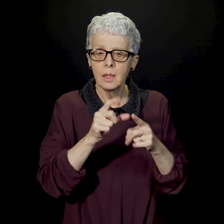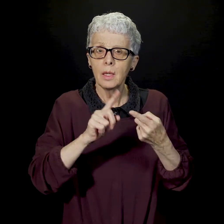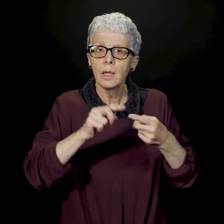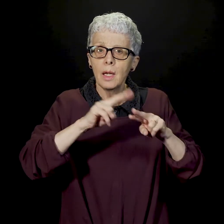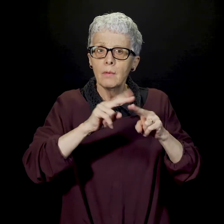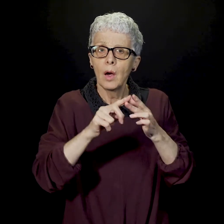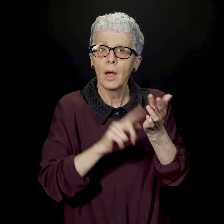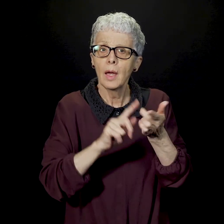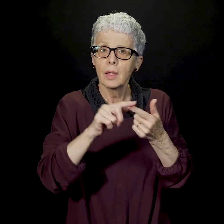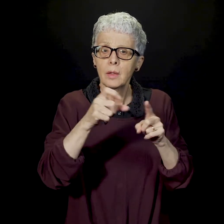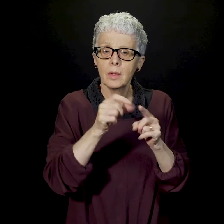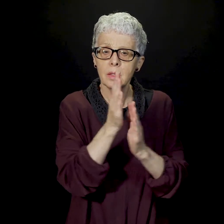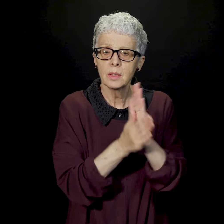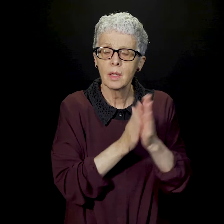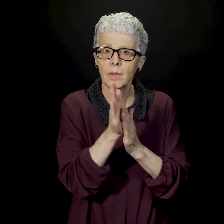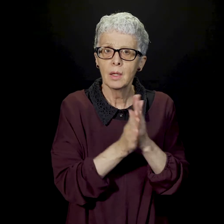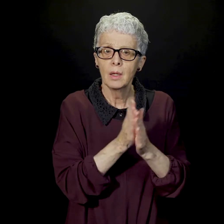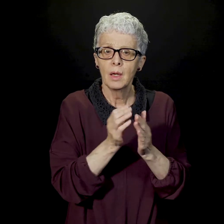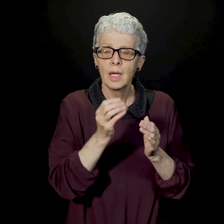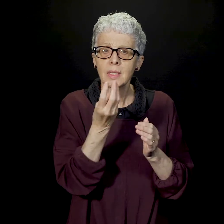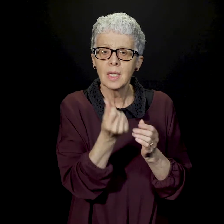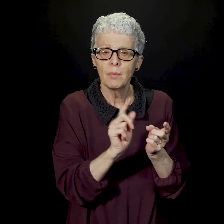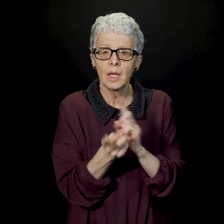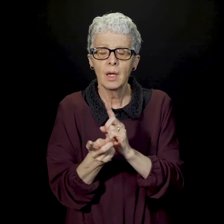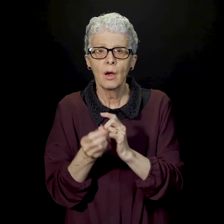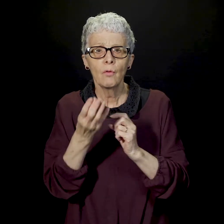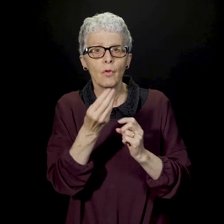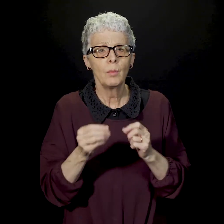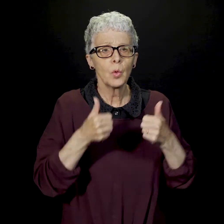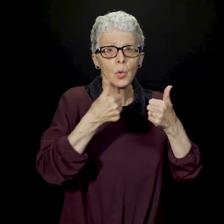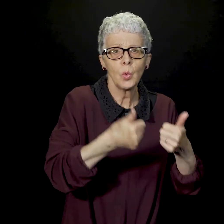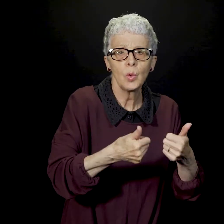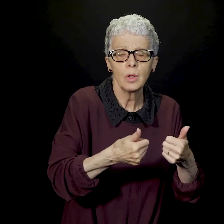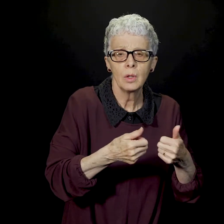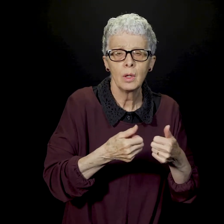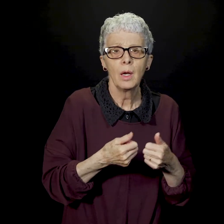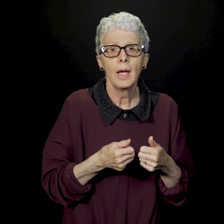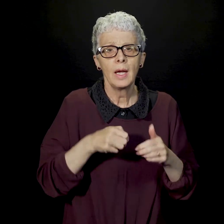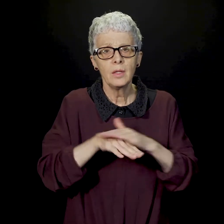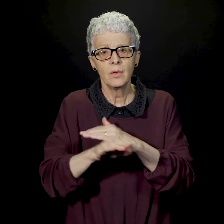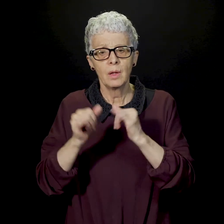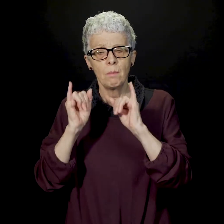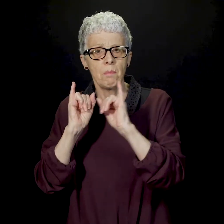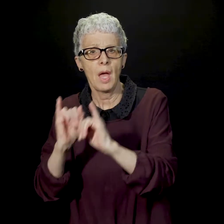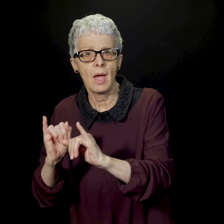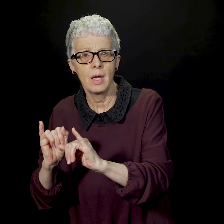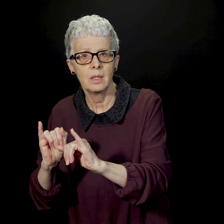means something that is moved from sacred use into the realm of the common.